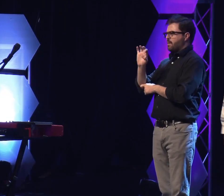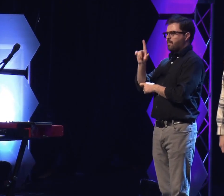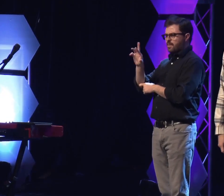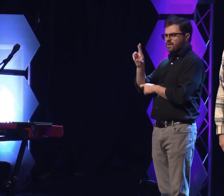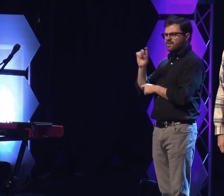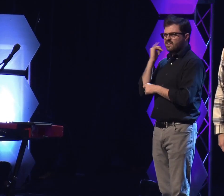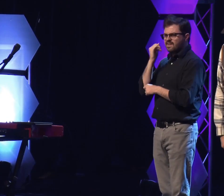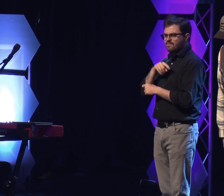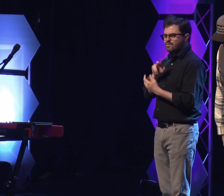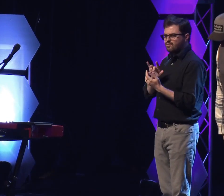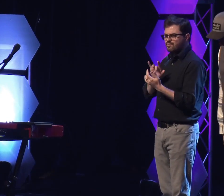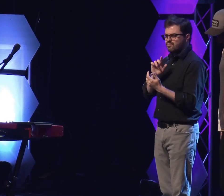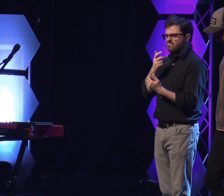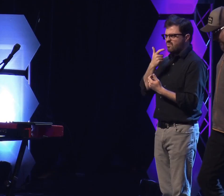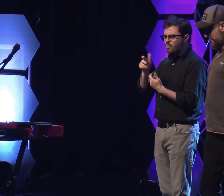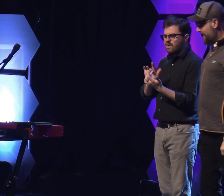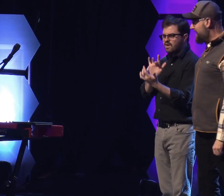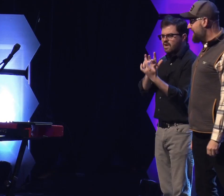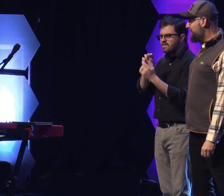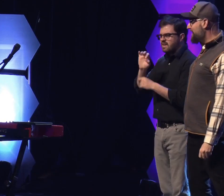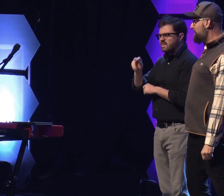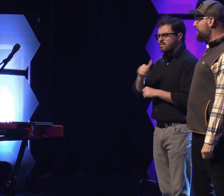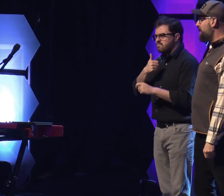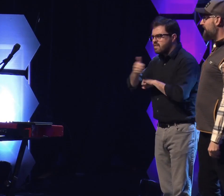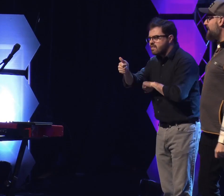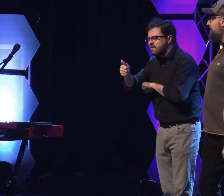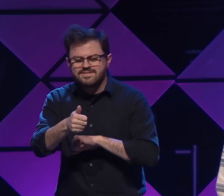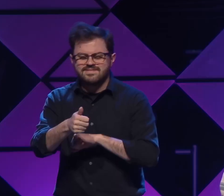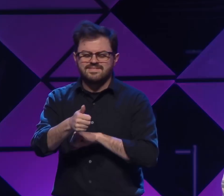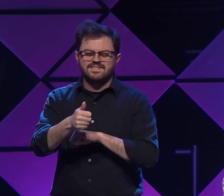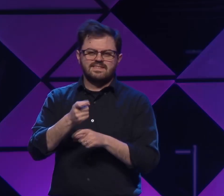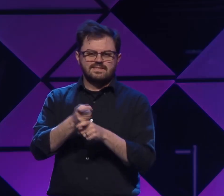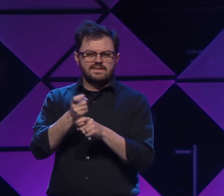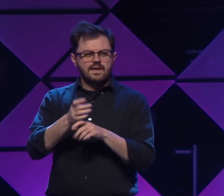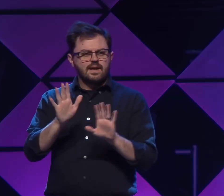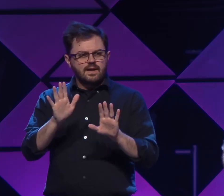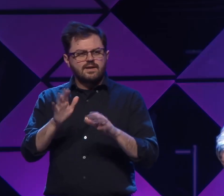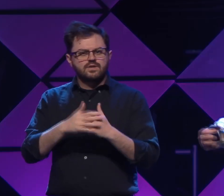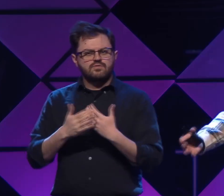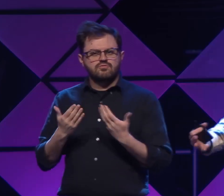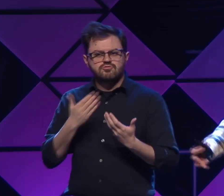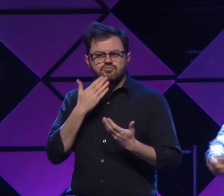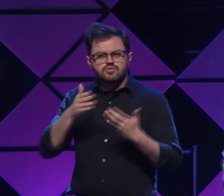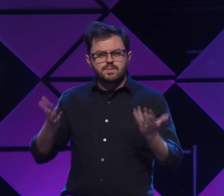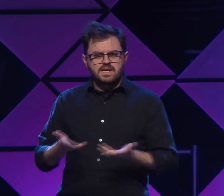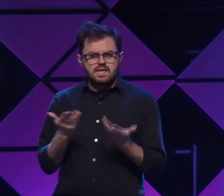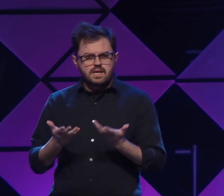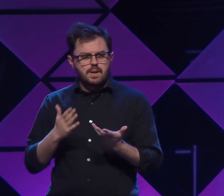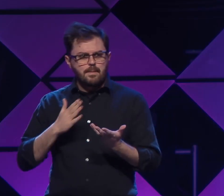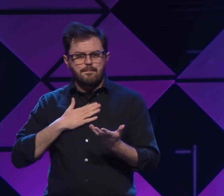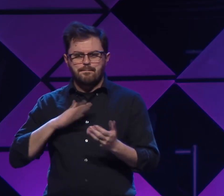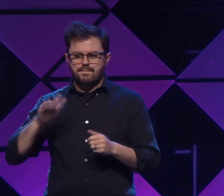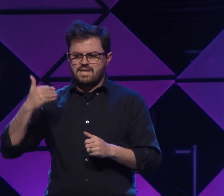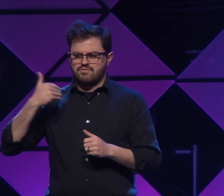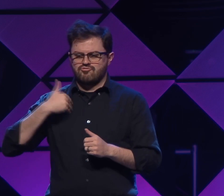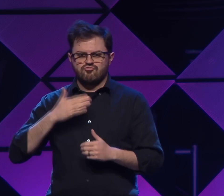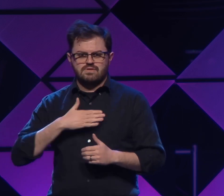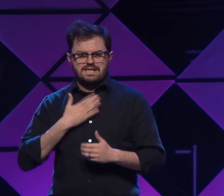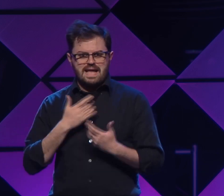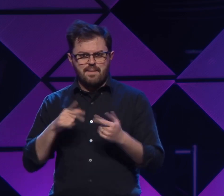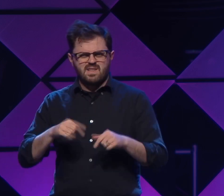tuning in online, it's your fault. So it is good to be here, though. I know my soul is happy this morning to be